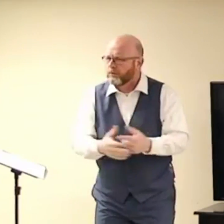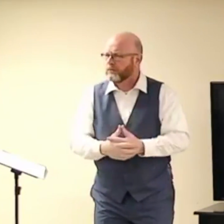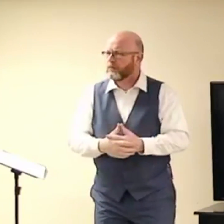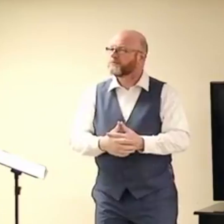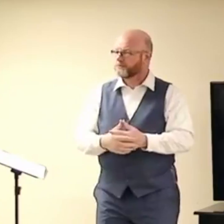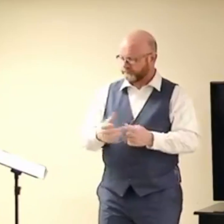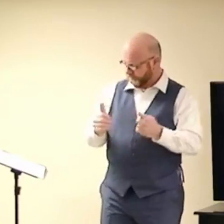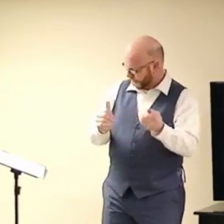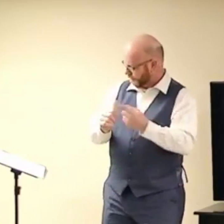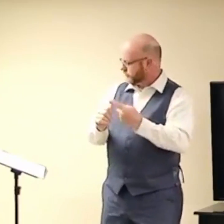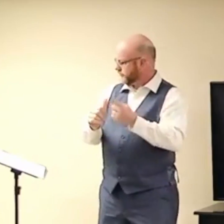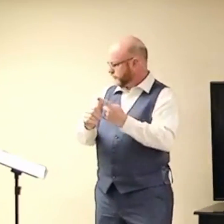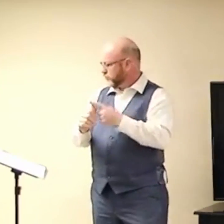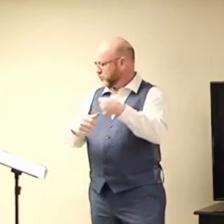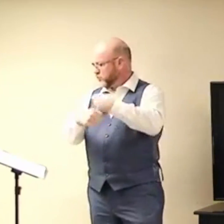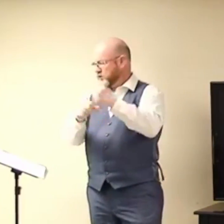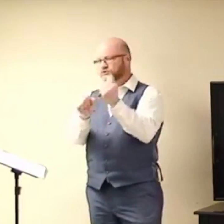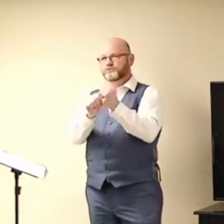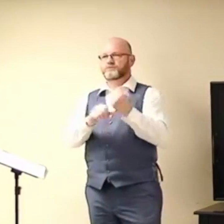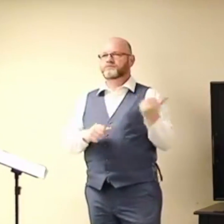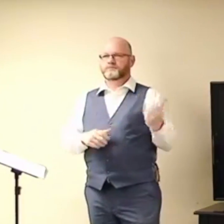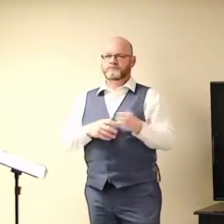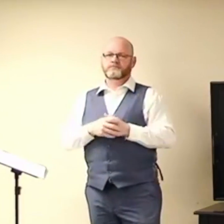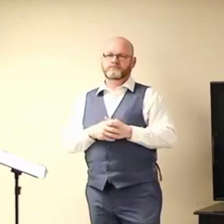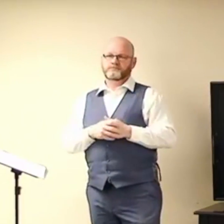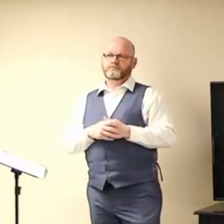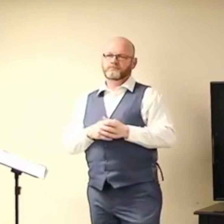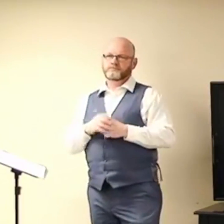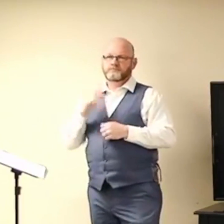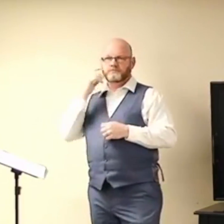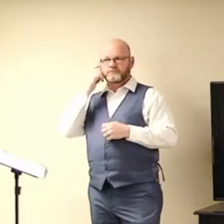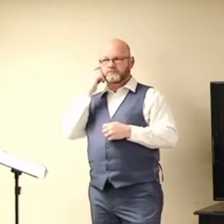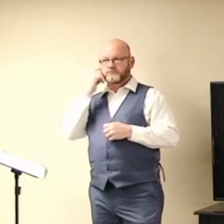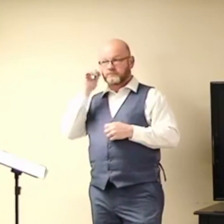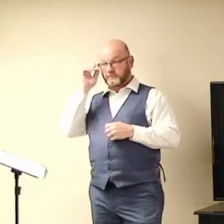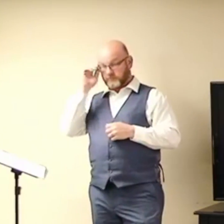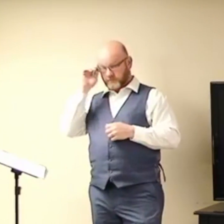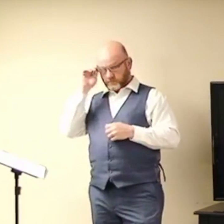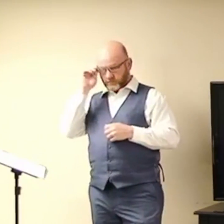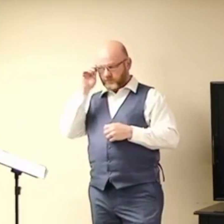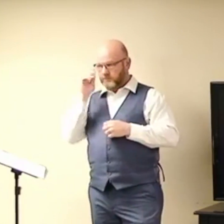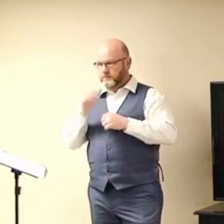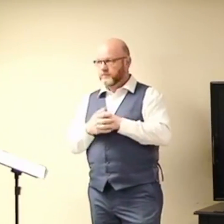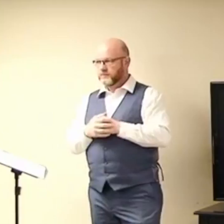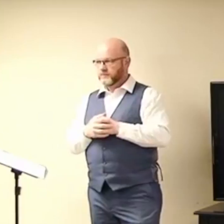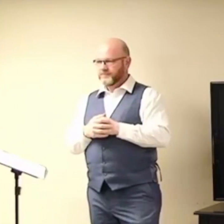So how is Christ's work evident in the world to us today?